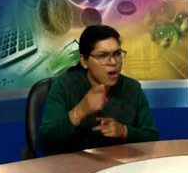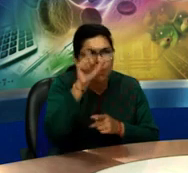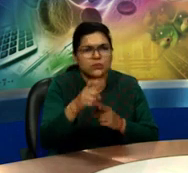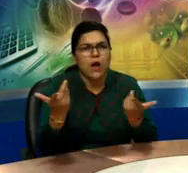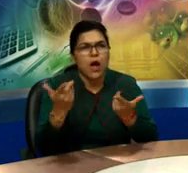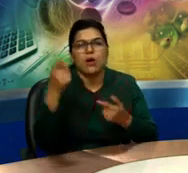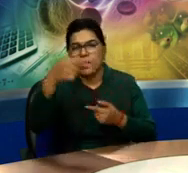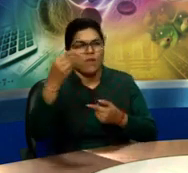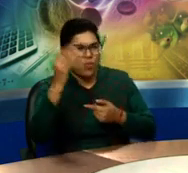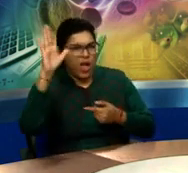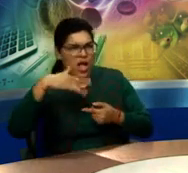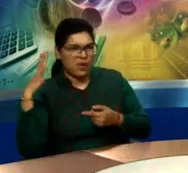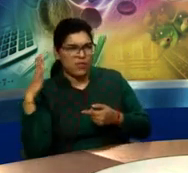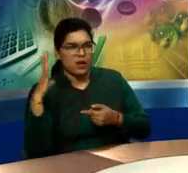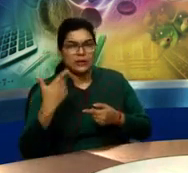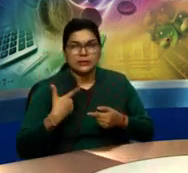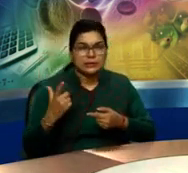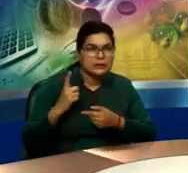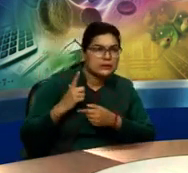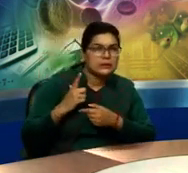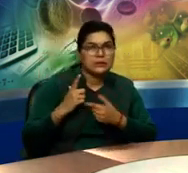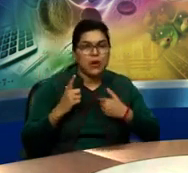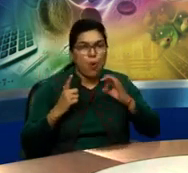at those places we have some facilities given,